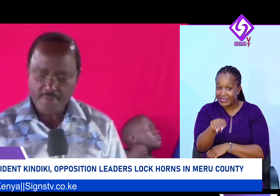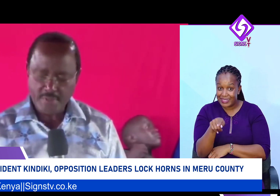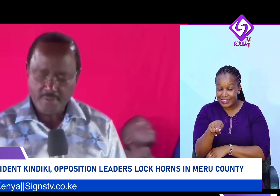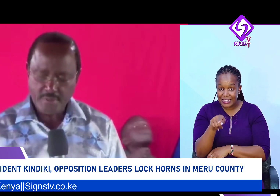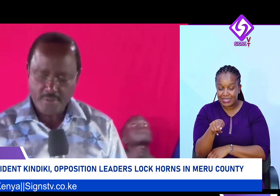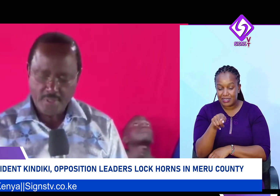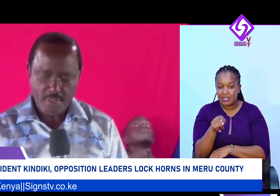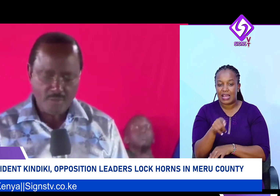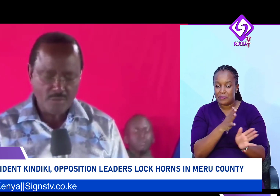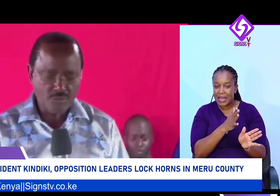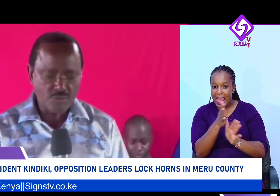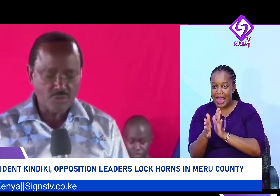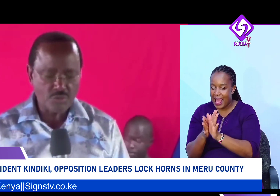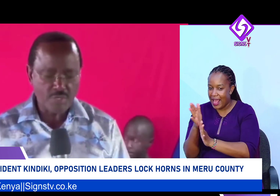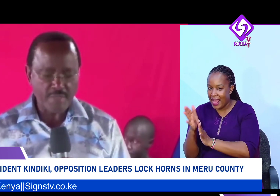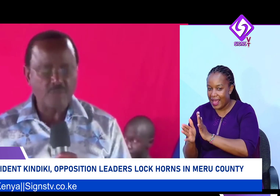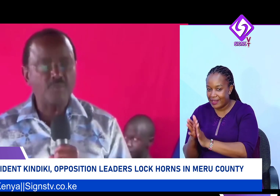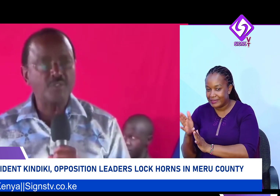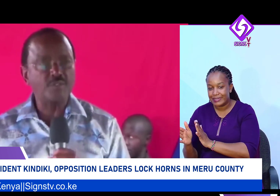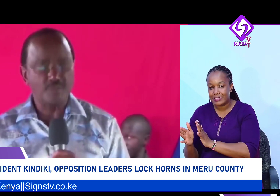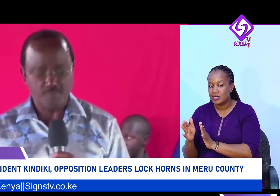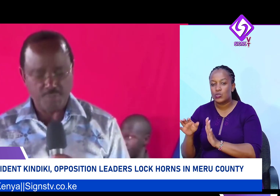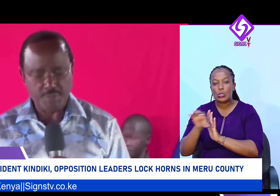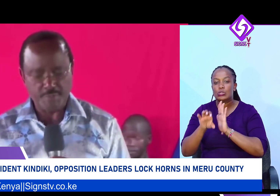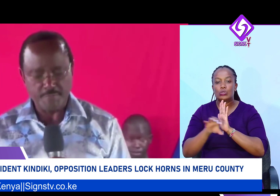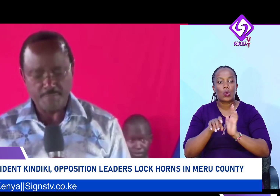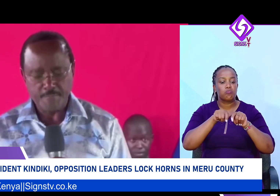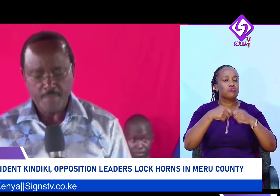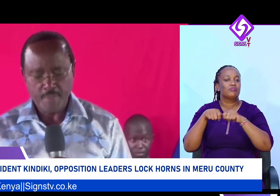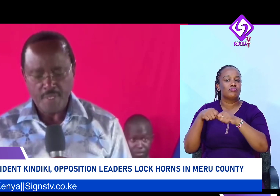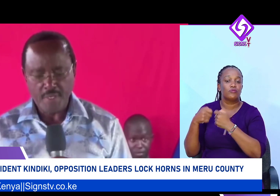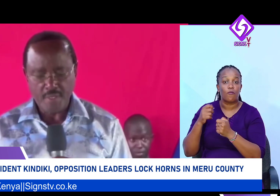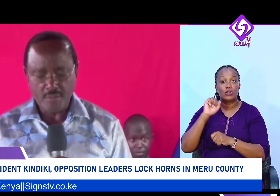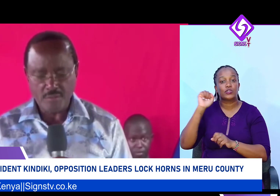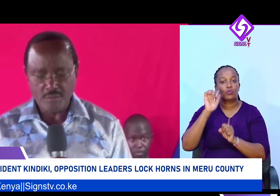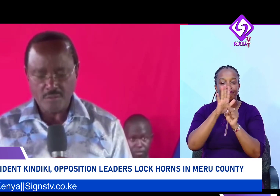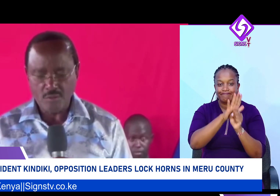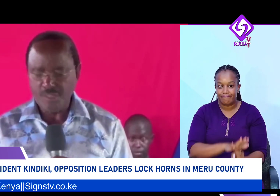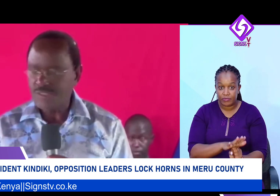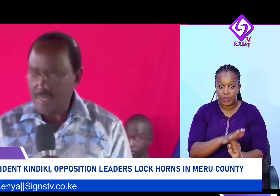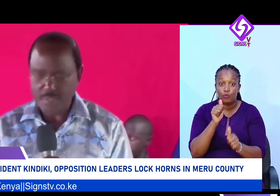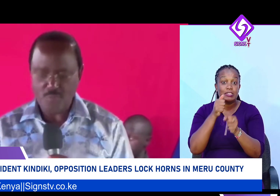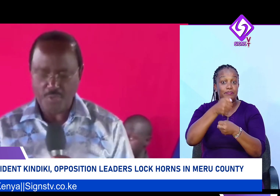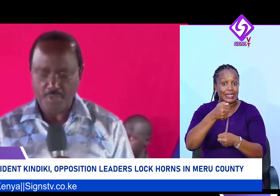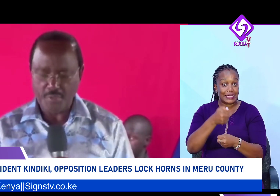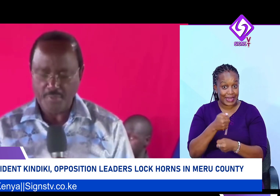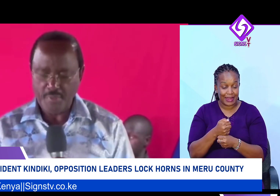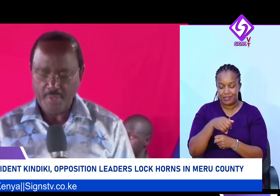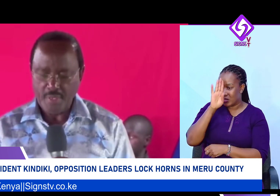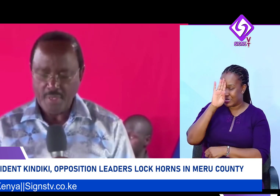calculated, and unconstitutional act of political repression carried out on a Sunday morning at